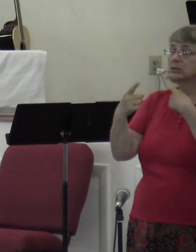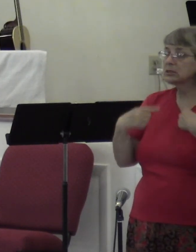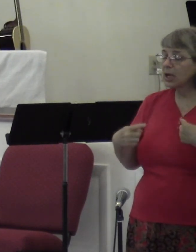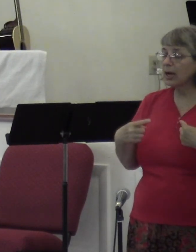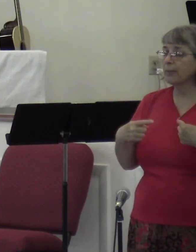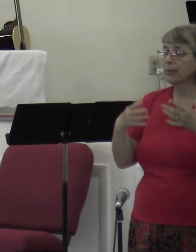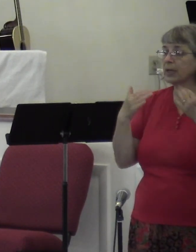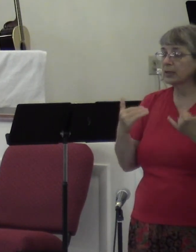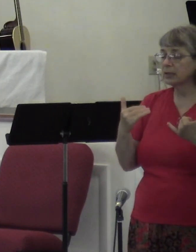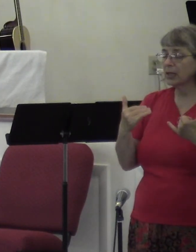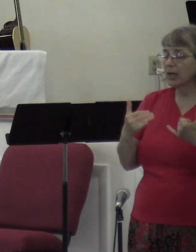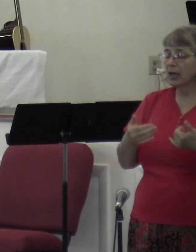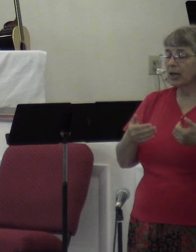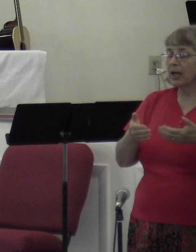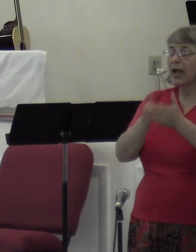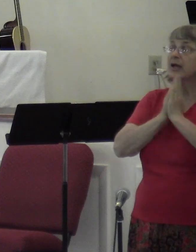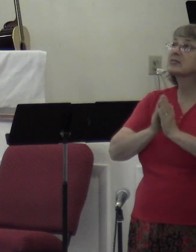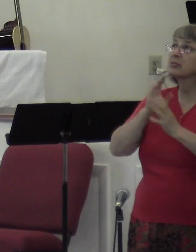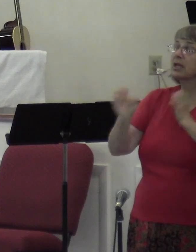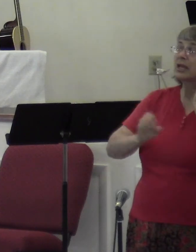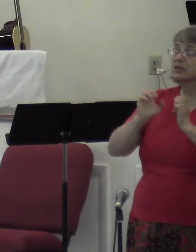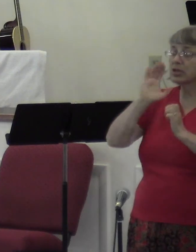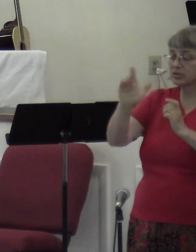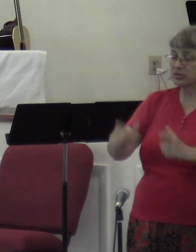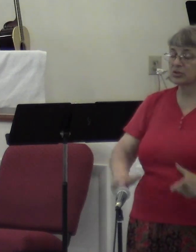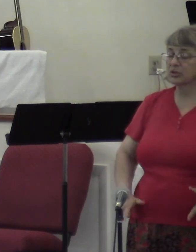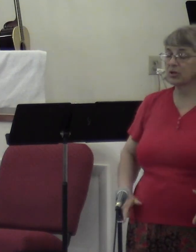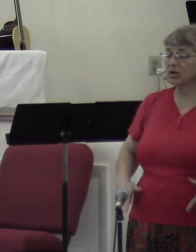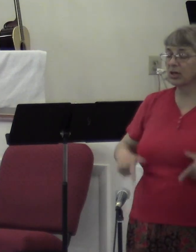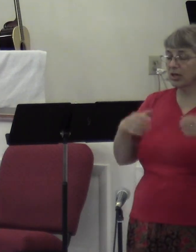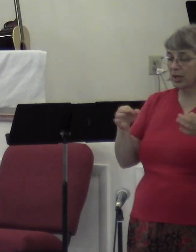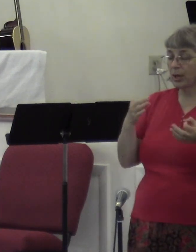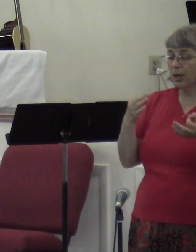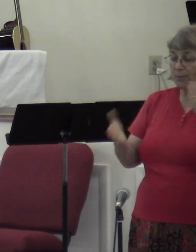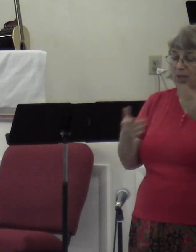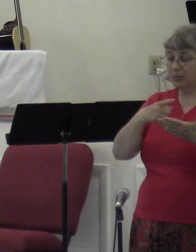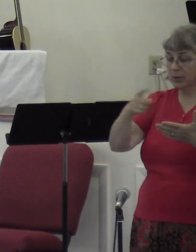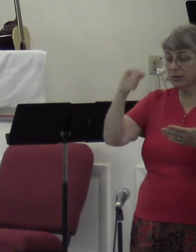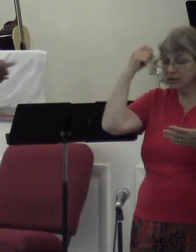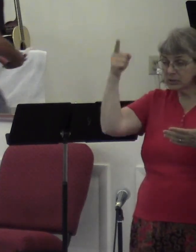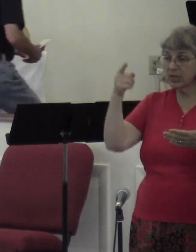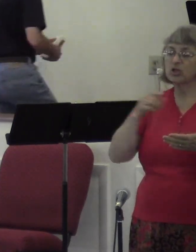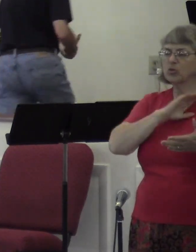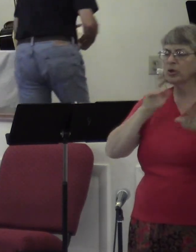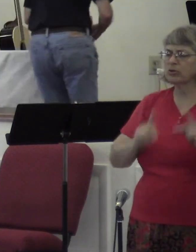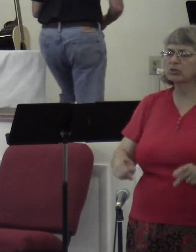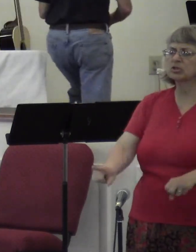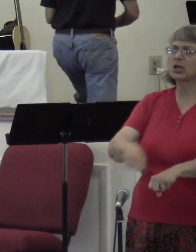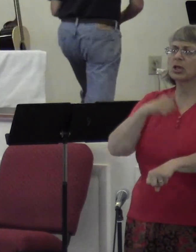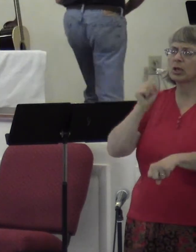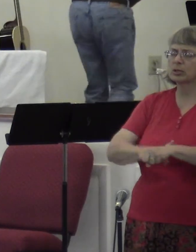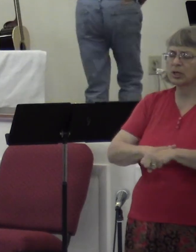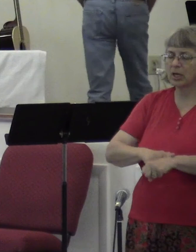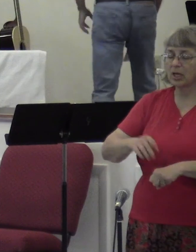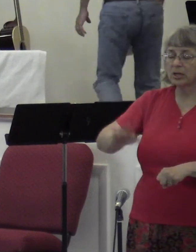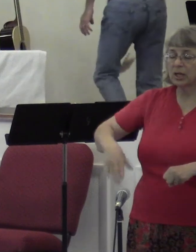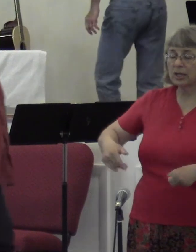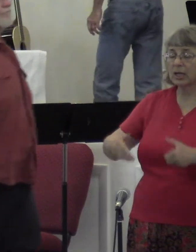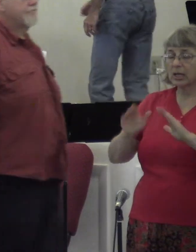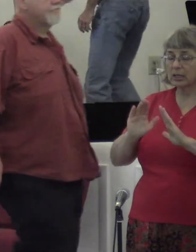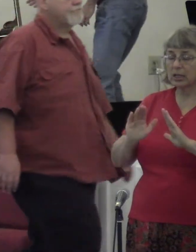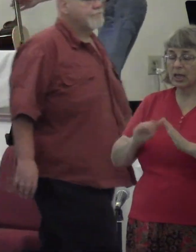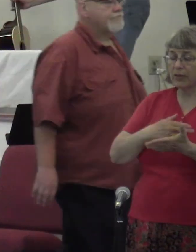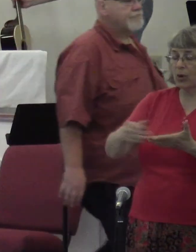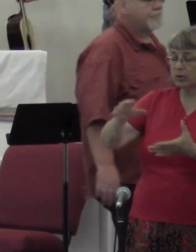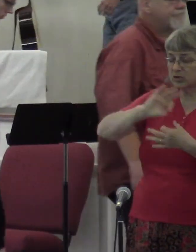and energize your life. Christian, maybe today you realize that you've been a Christian for a long time, but you have not allowed the Holy Spirit